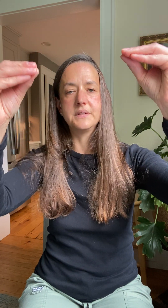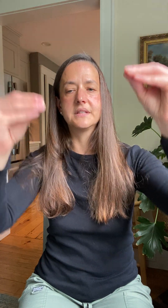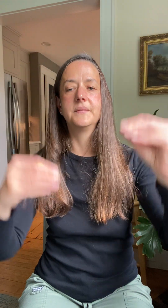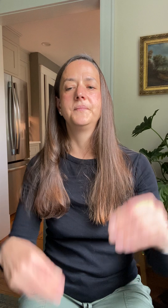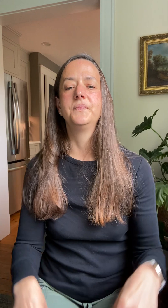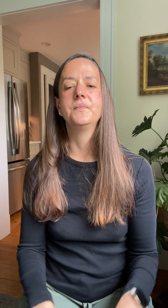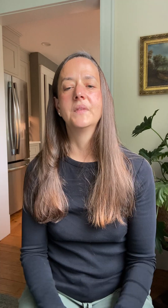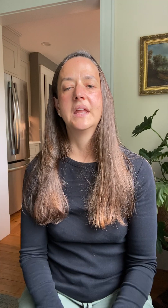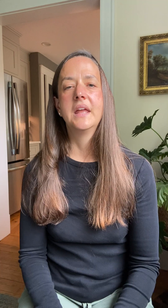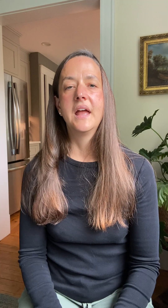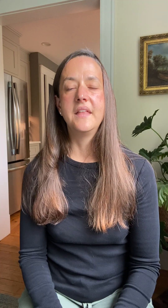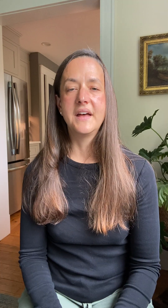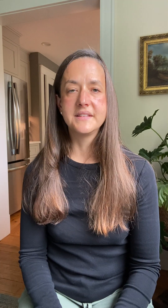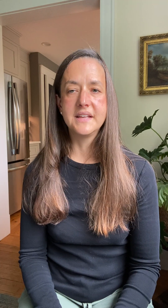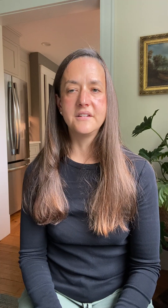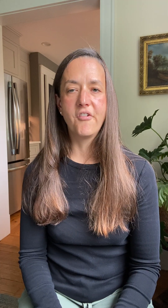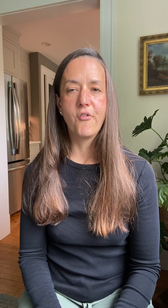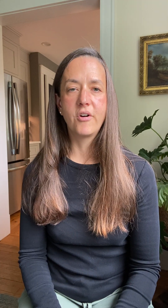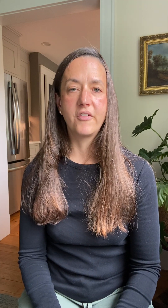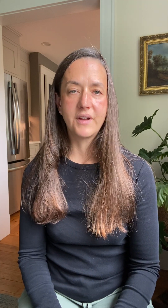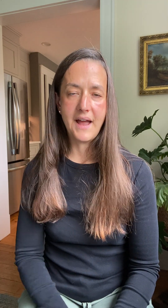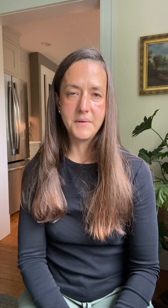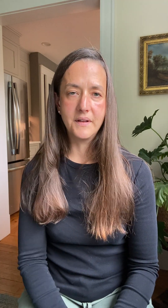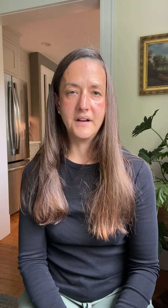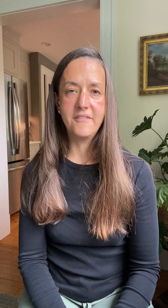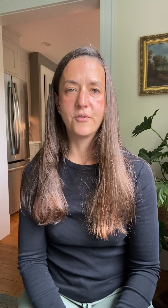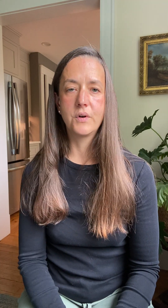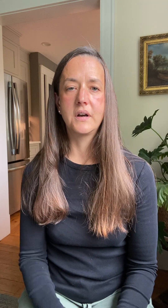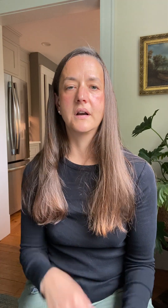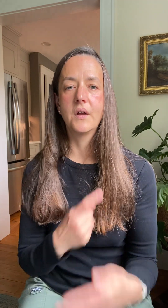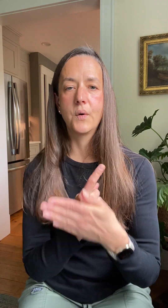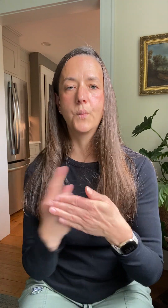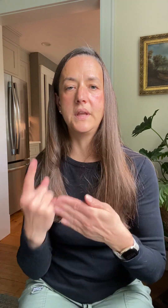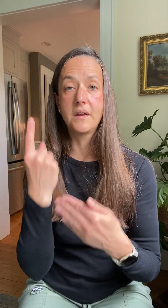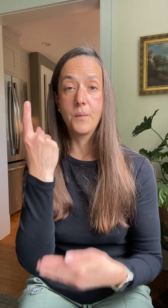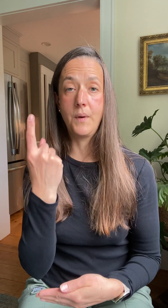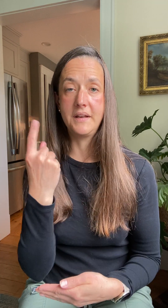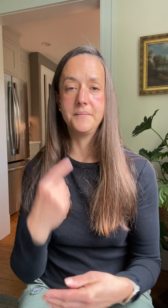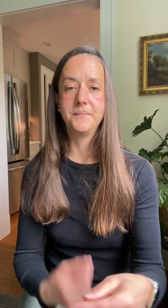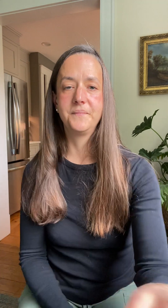And that's it for vocabulary for week 1.